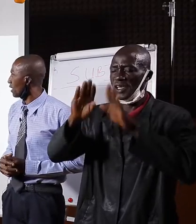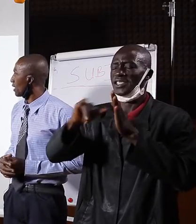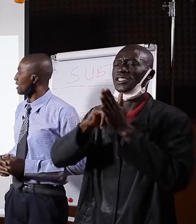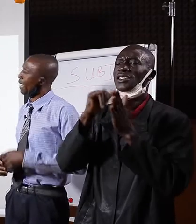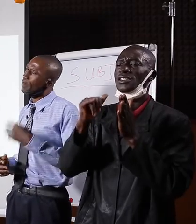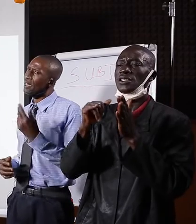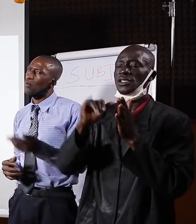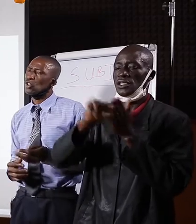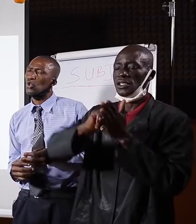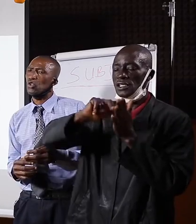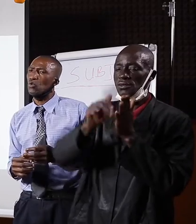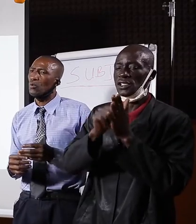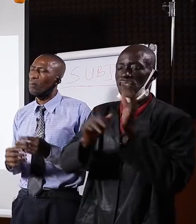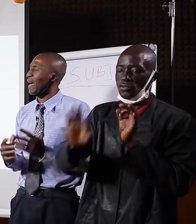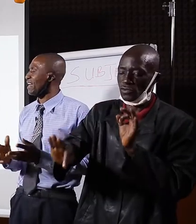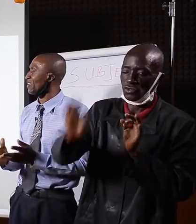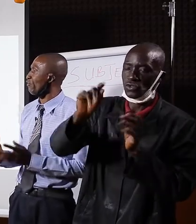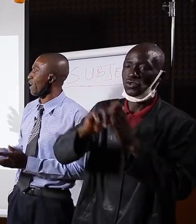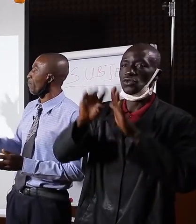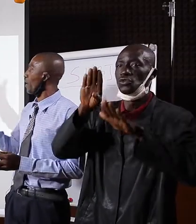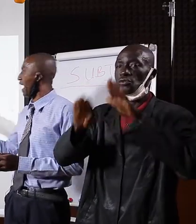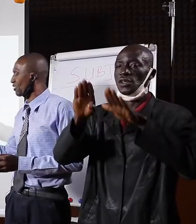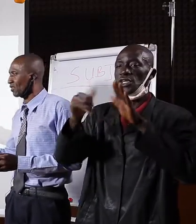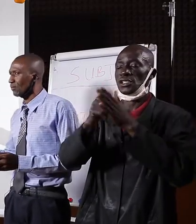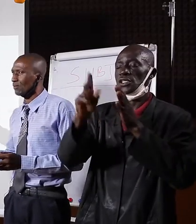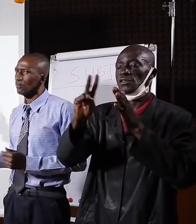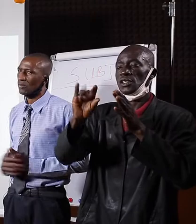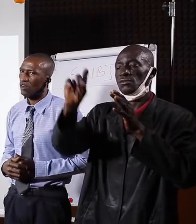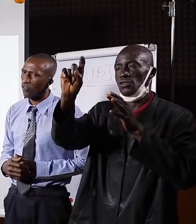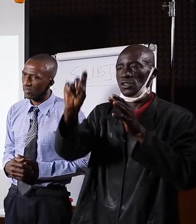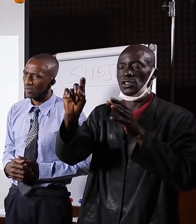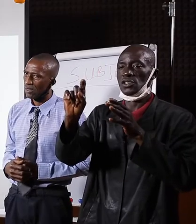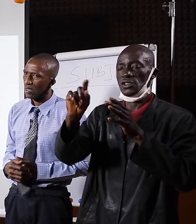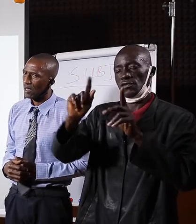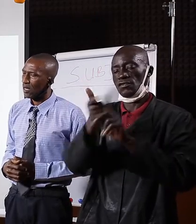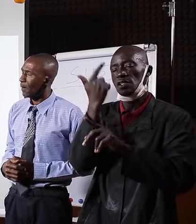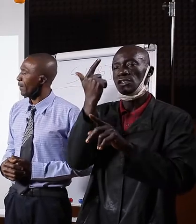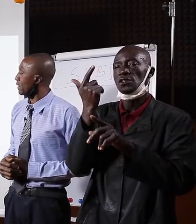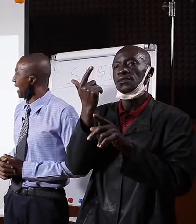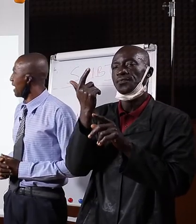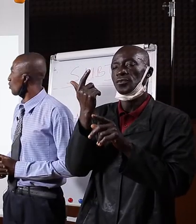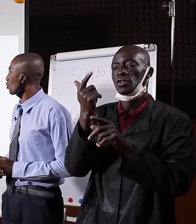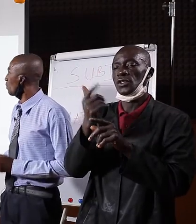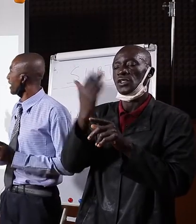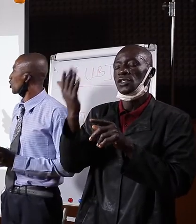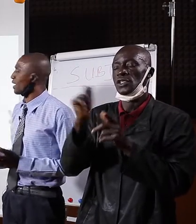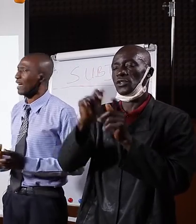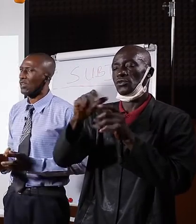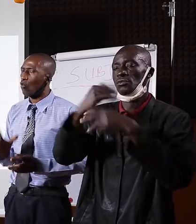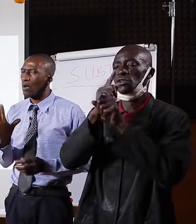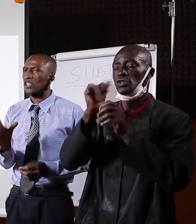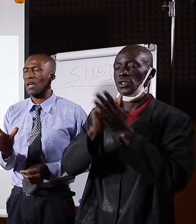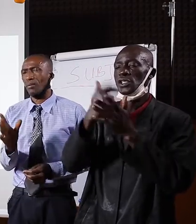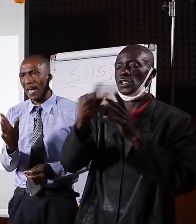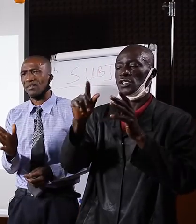equation? That means if you choose to balance the variable x first, then you should make sure that